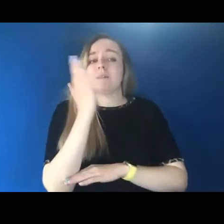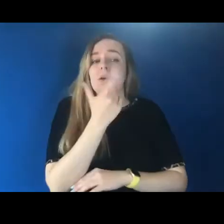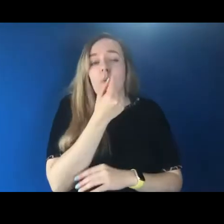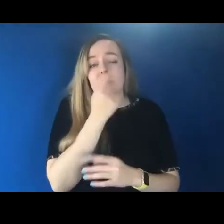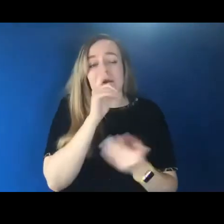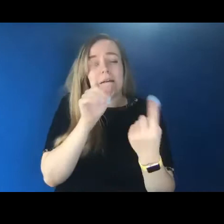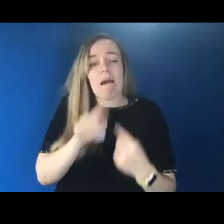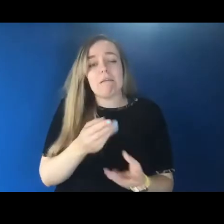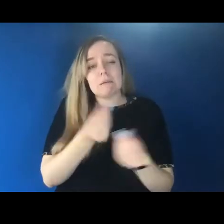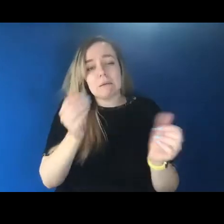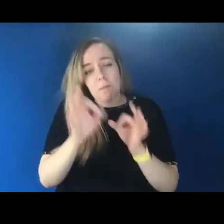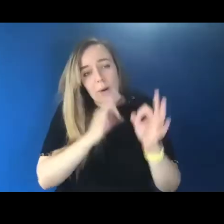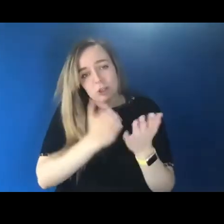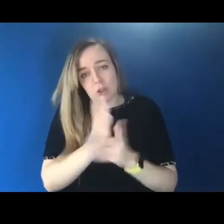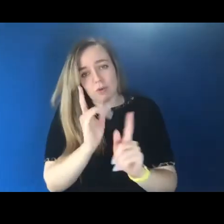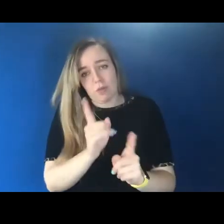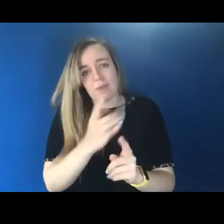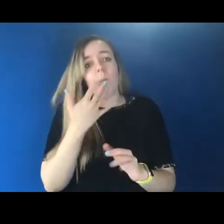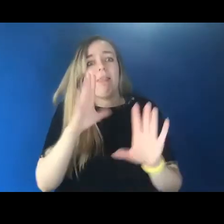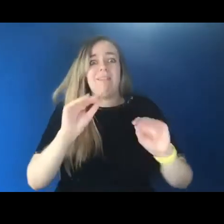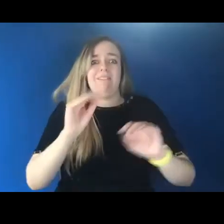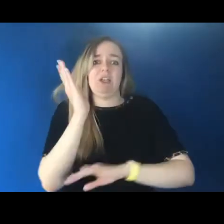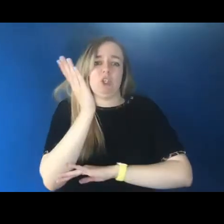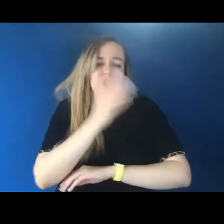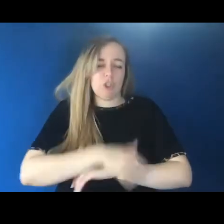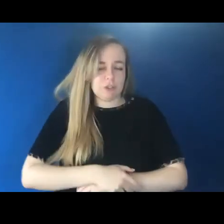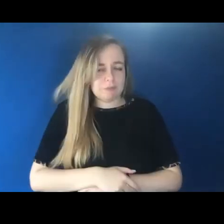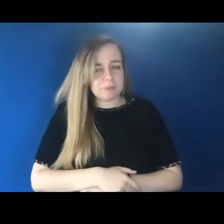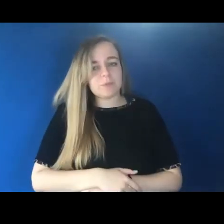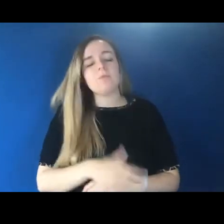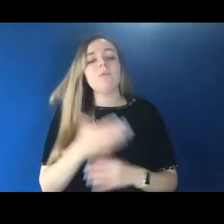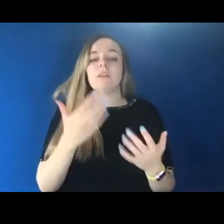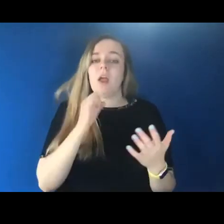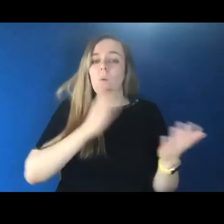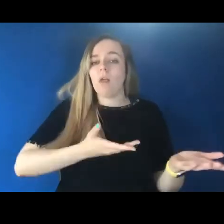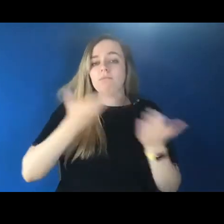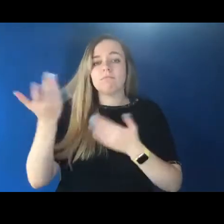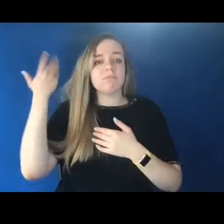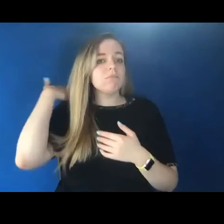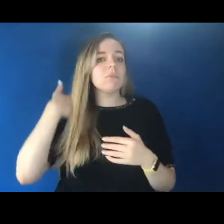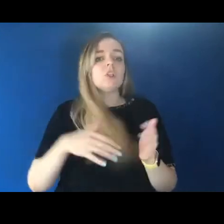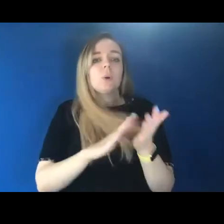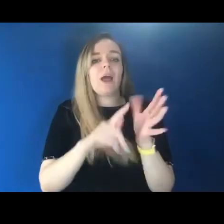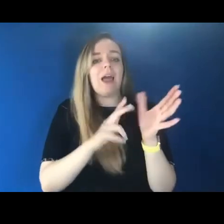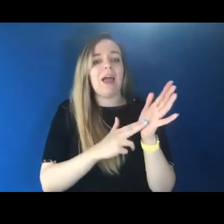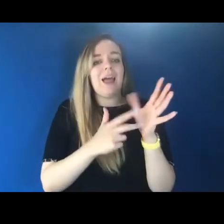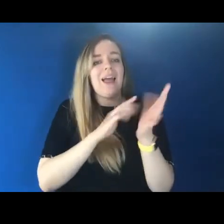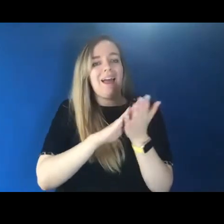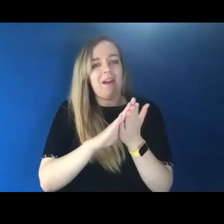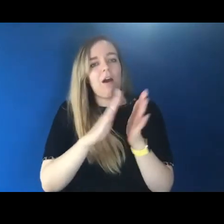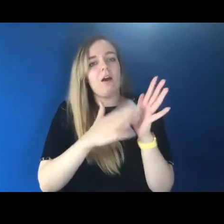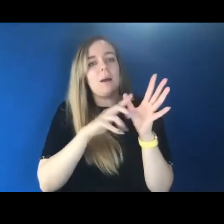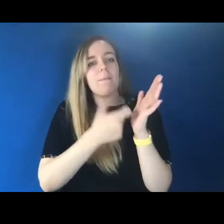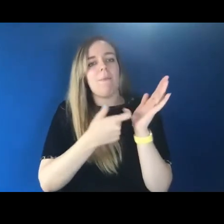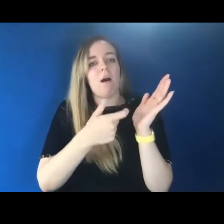answer some questions in there after they've finished speaking. So I'm going to pass straight on to Hannah Martin, co-director of Green New